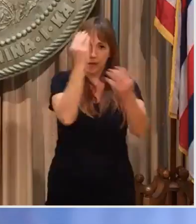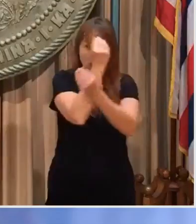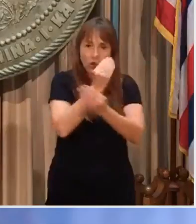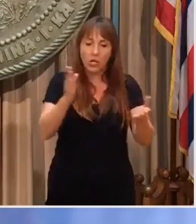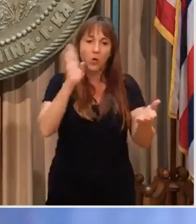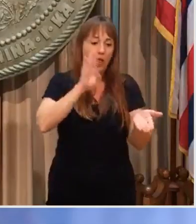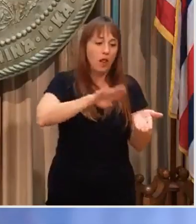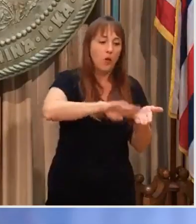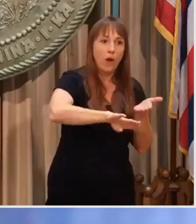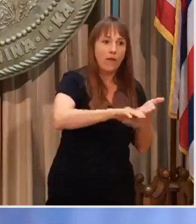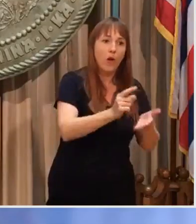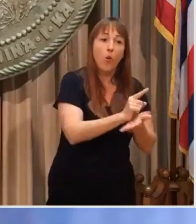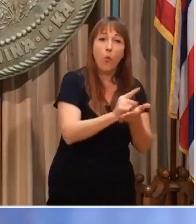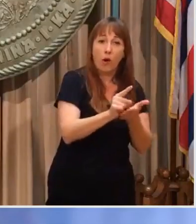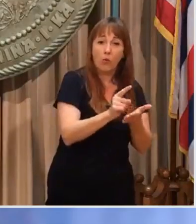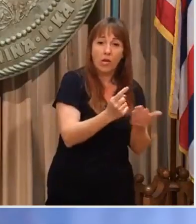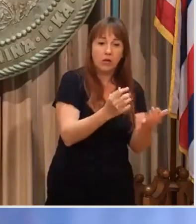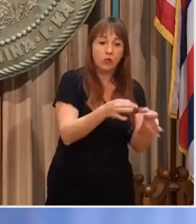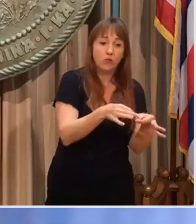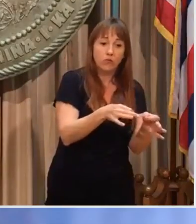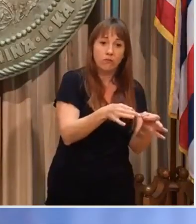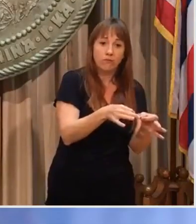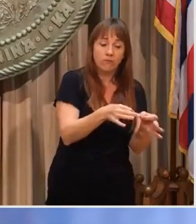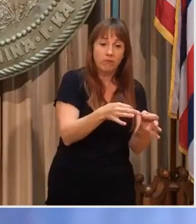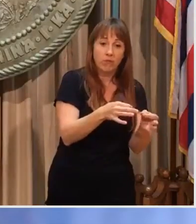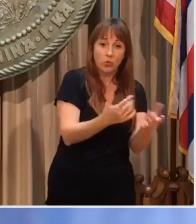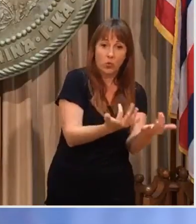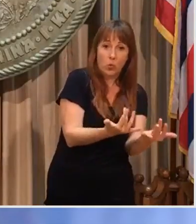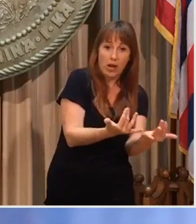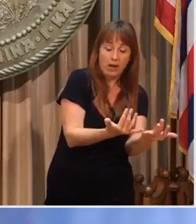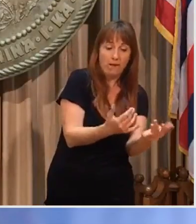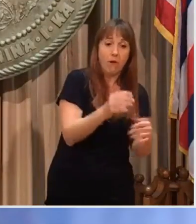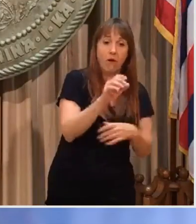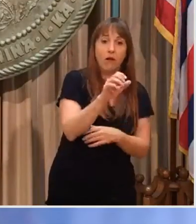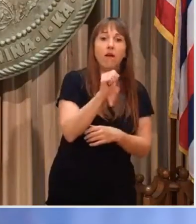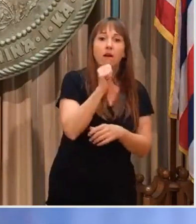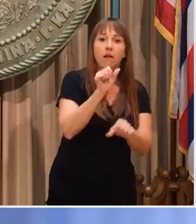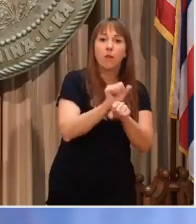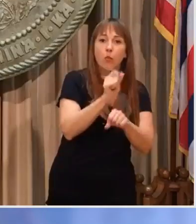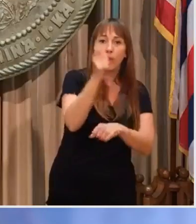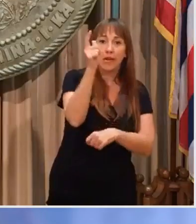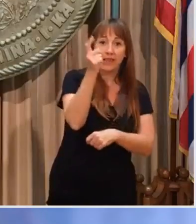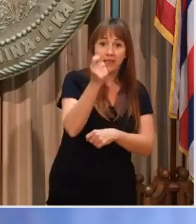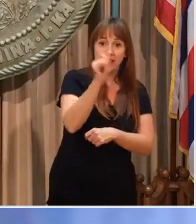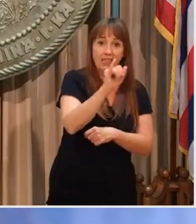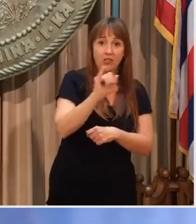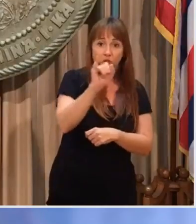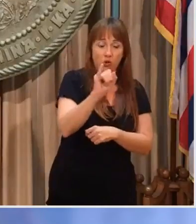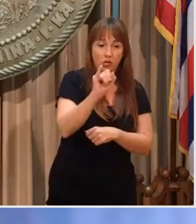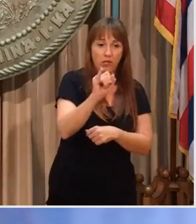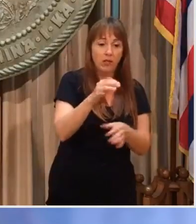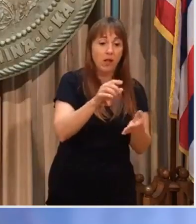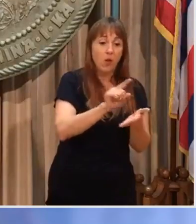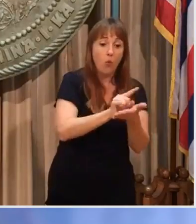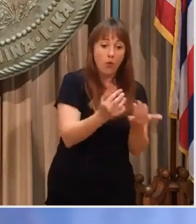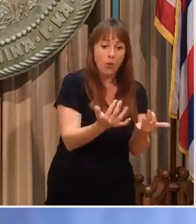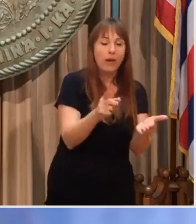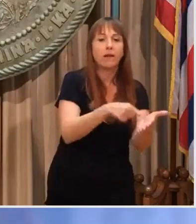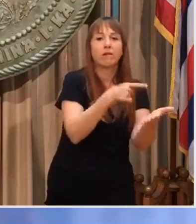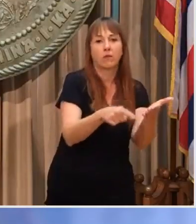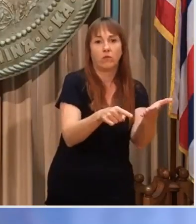also waives the 1 week waiting period for unemployment insurance. We do know that COVID-19